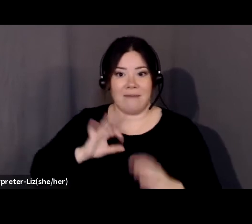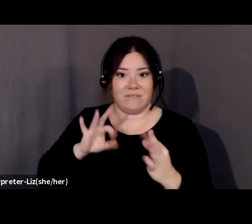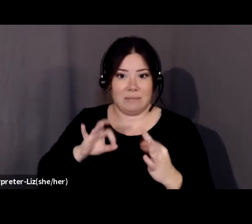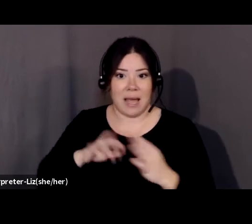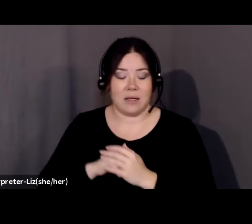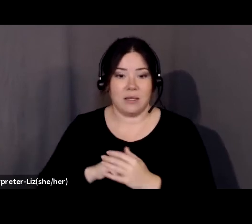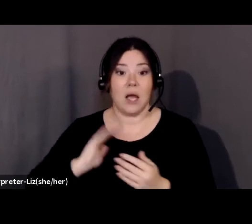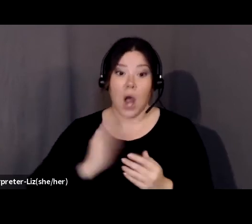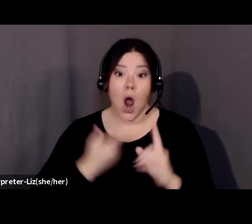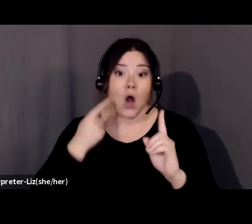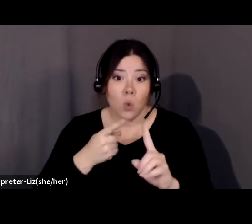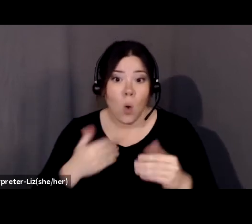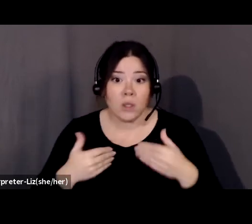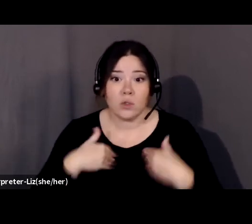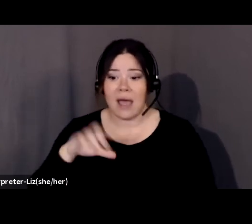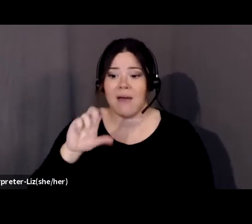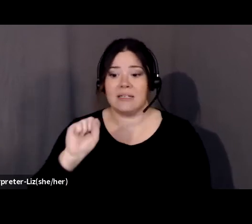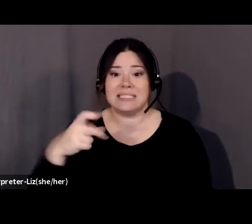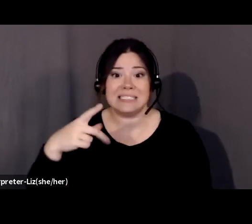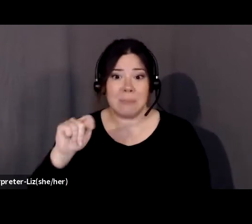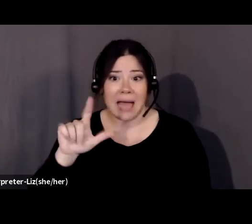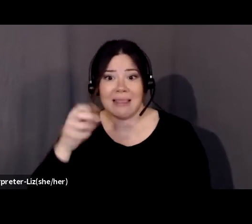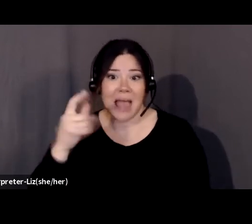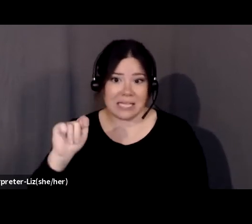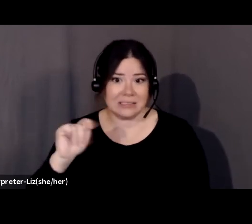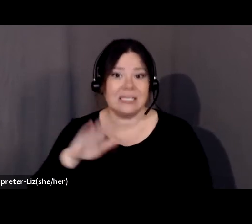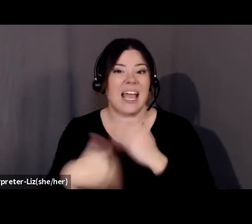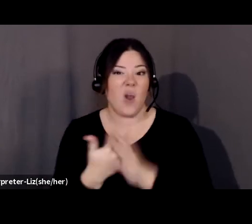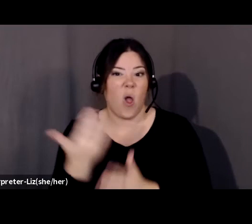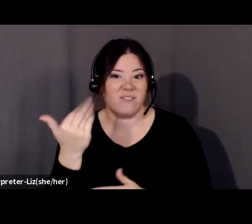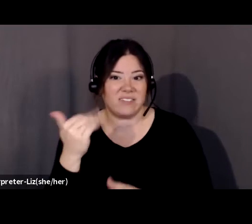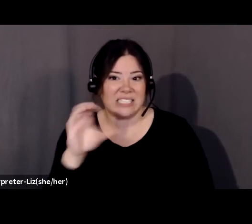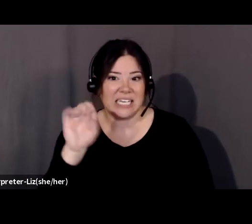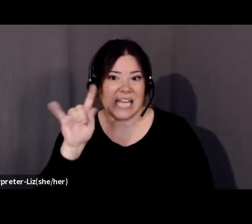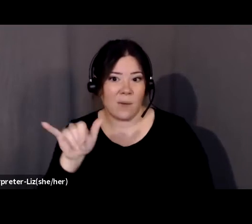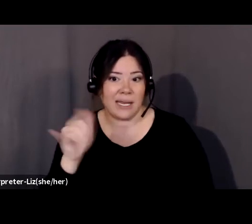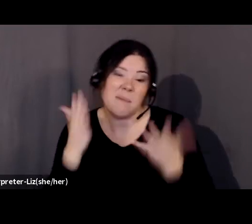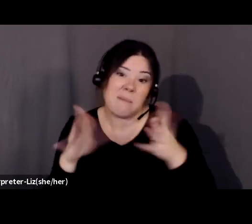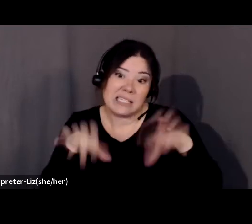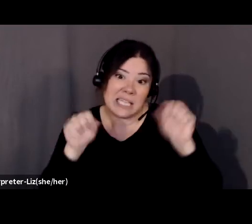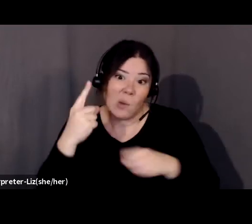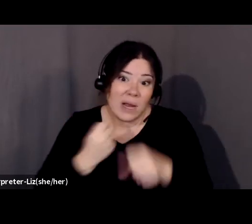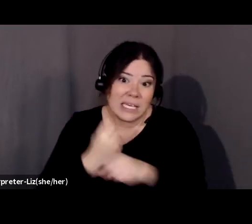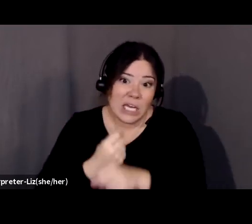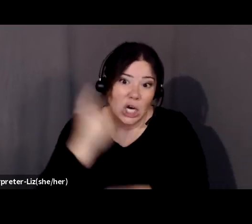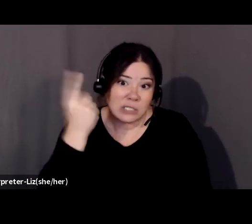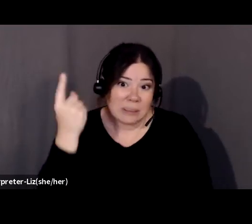in all 15 counties, which may take us about 1.5 years, but we'll do it. Is there anything in the chat?